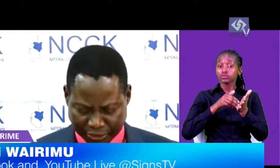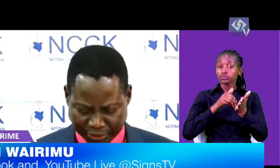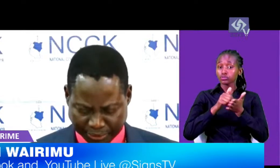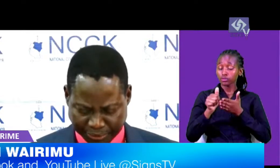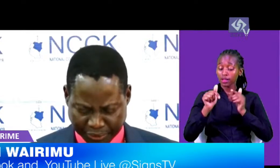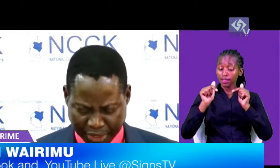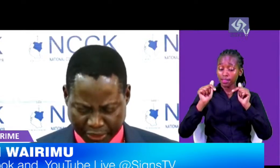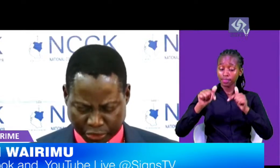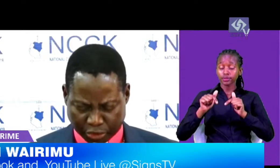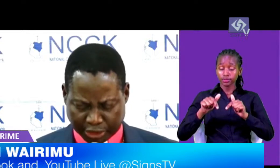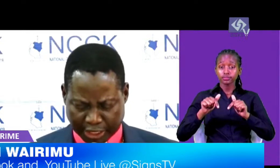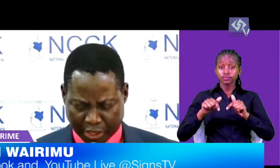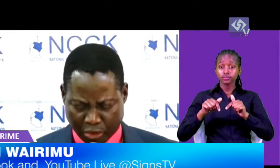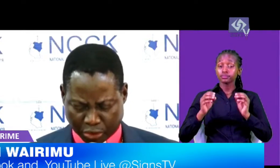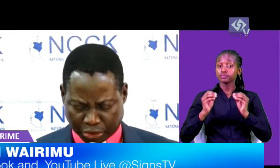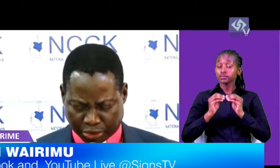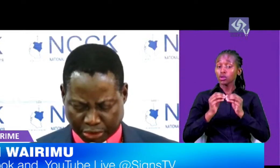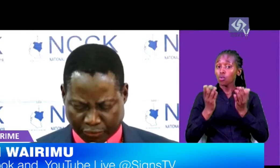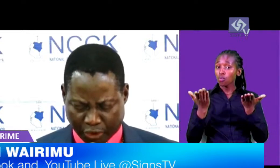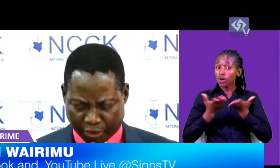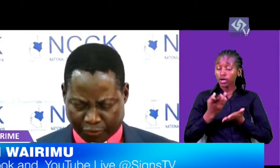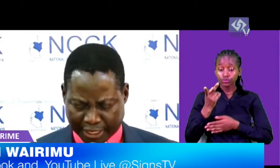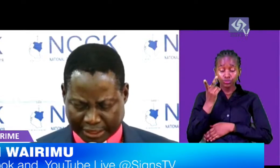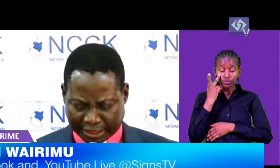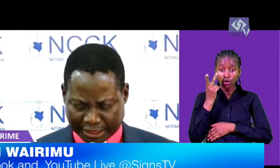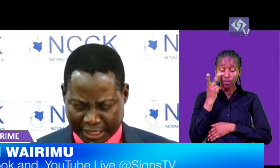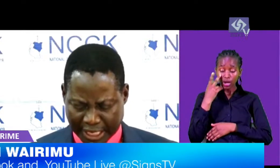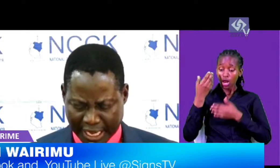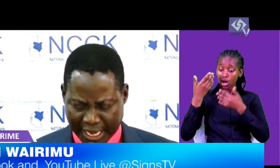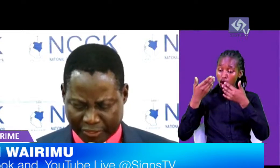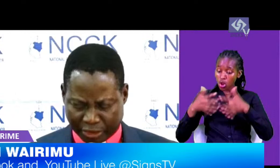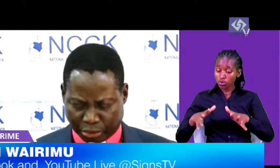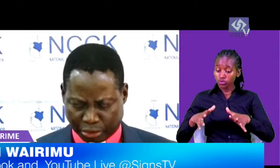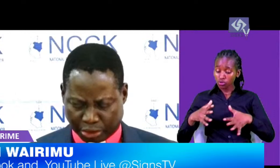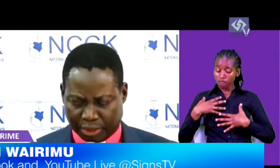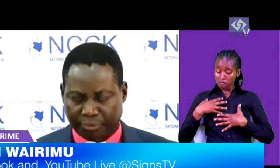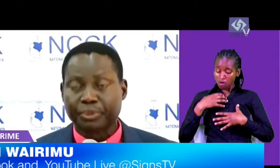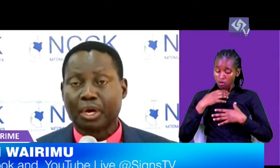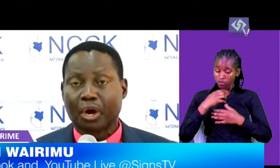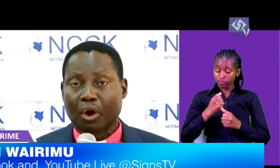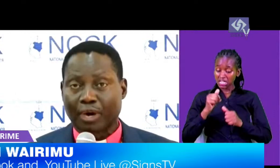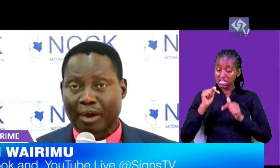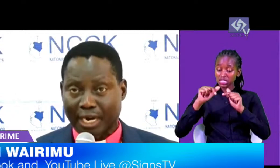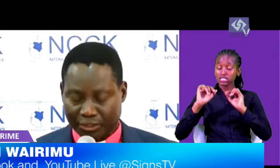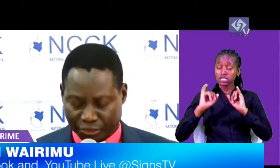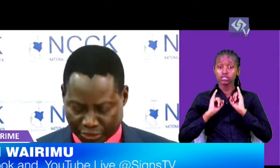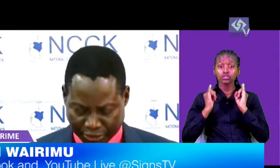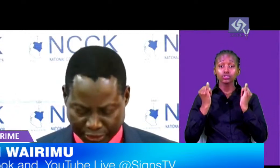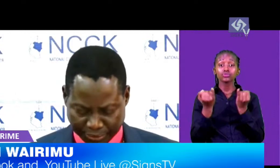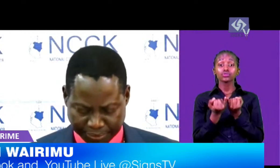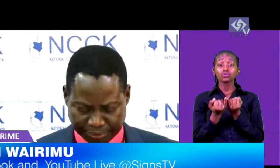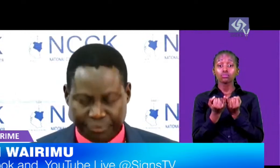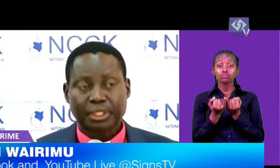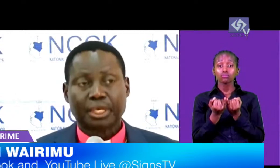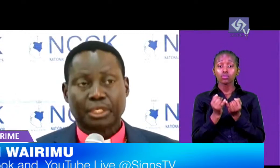boundaries, resulting in loss of confidence in the institution of governance.